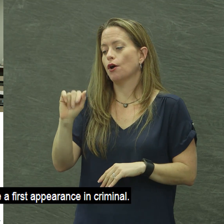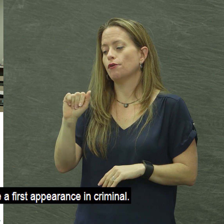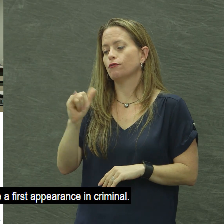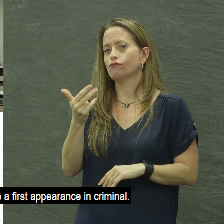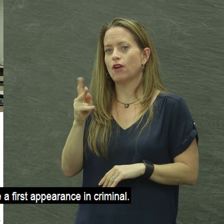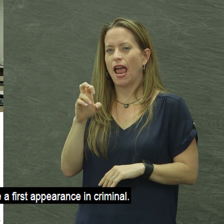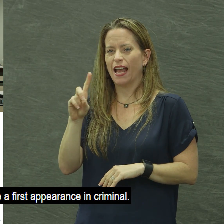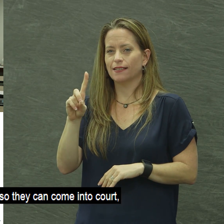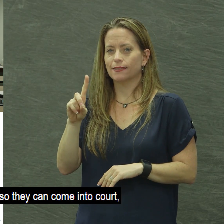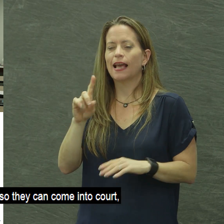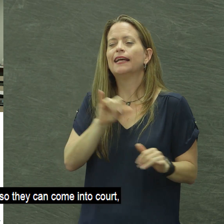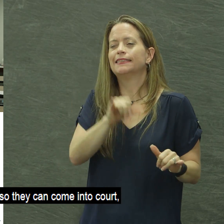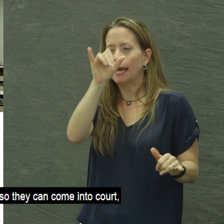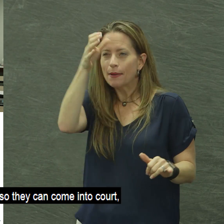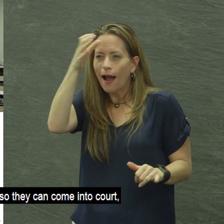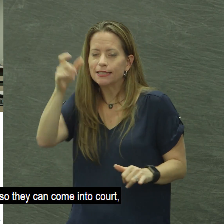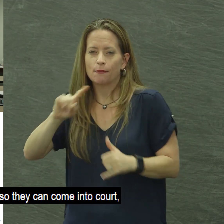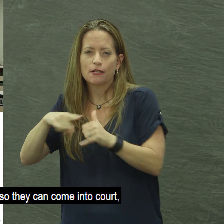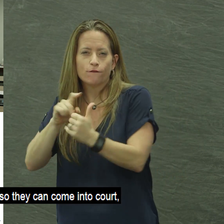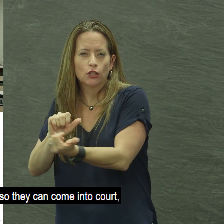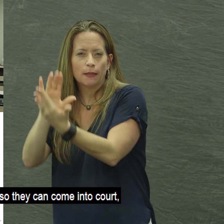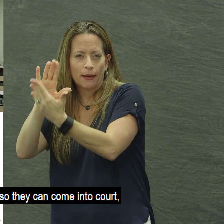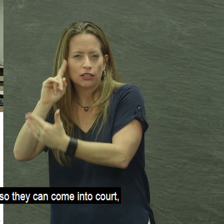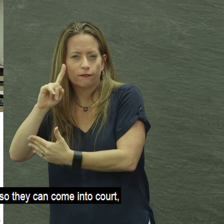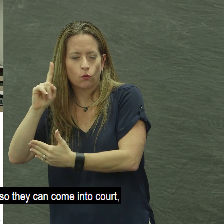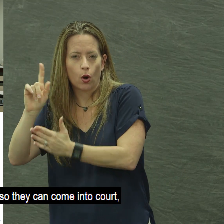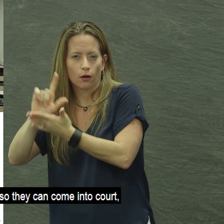appearance in criminal. But so they can come in